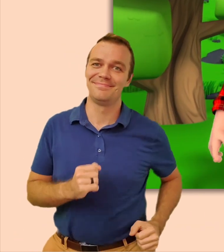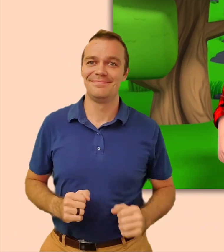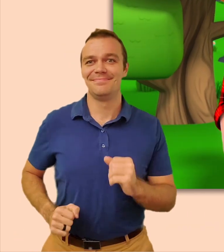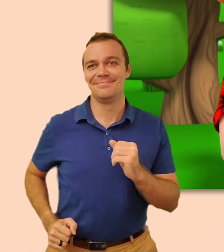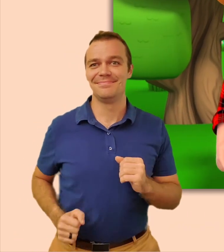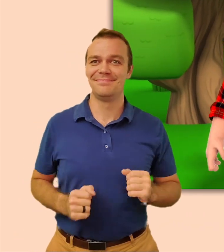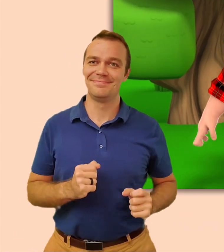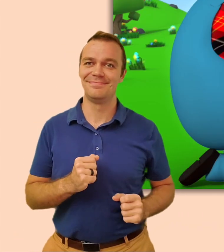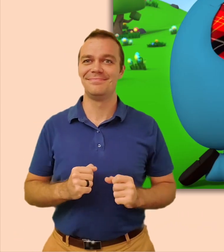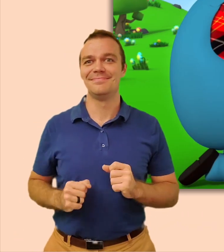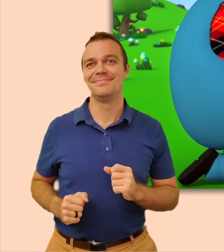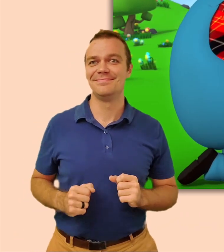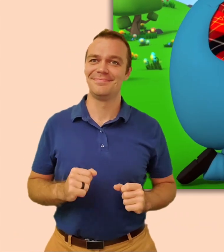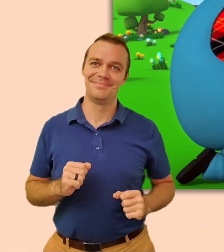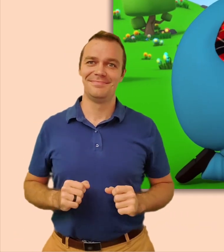E-I-E-I-O.